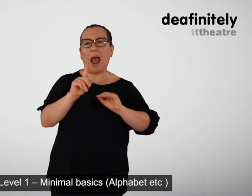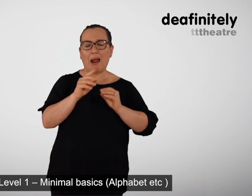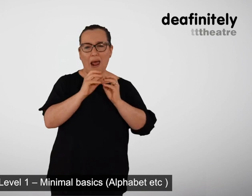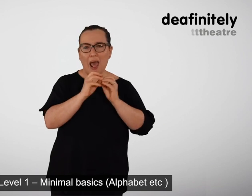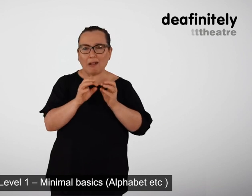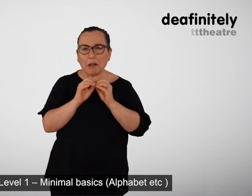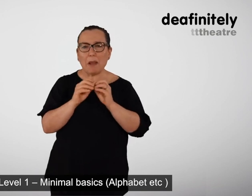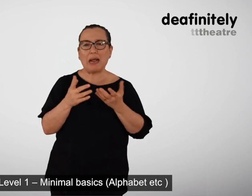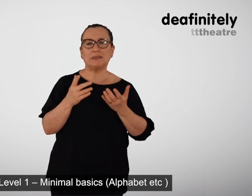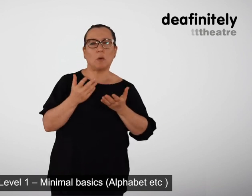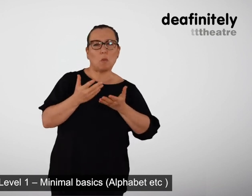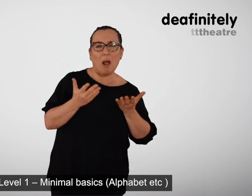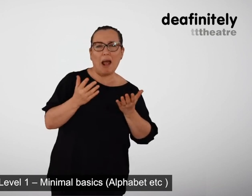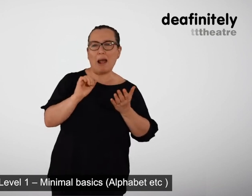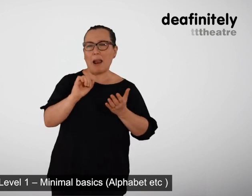such as the alphabet or your name.